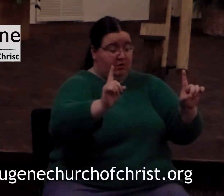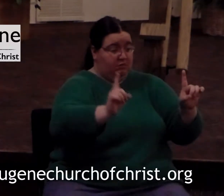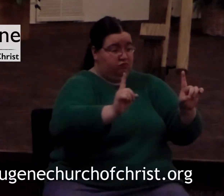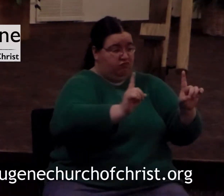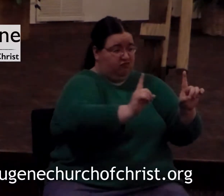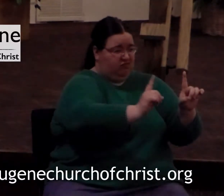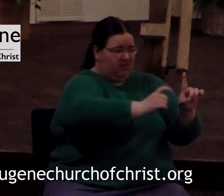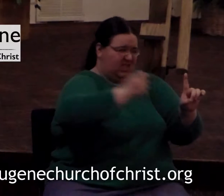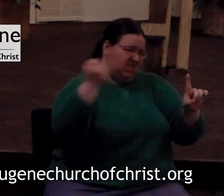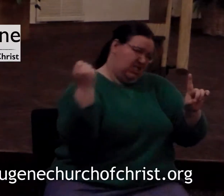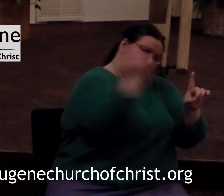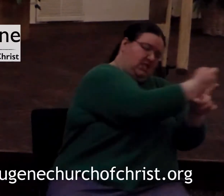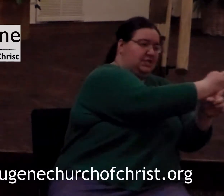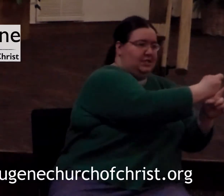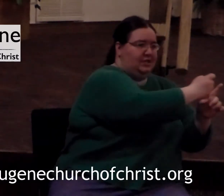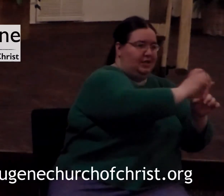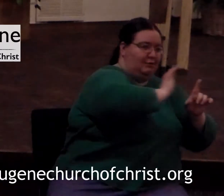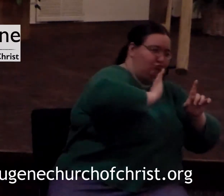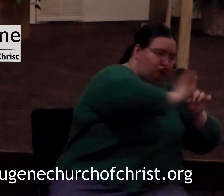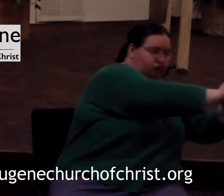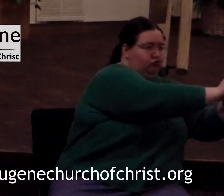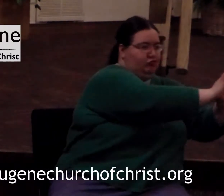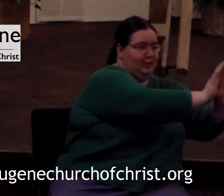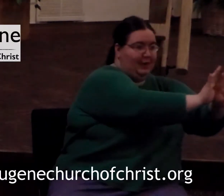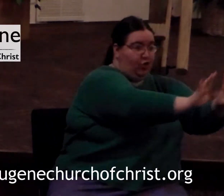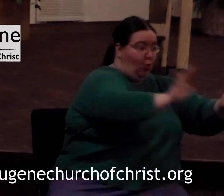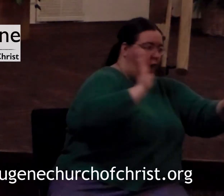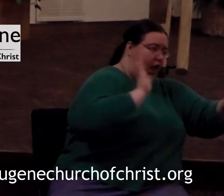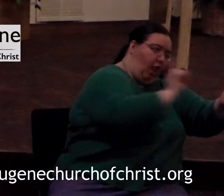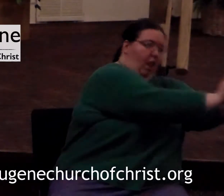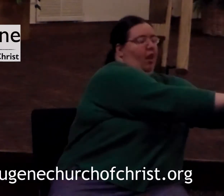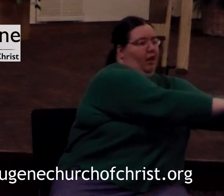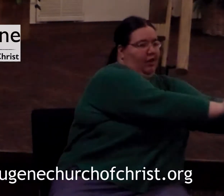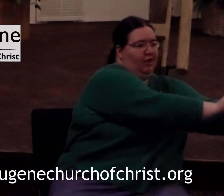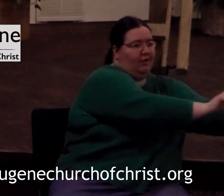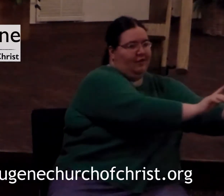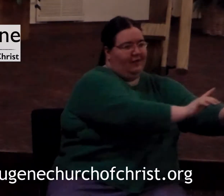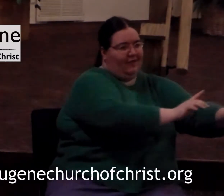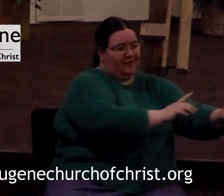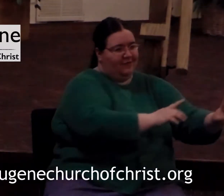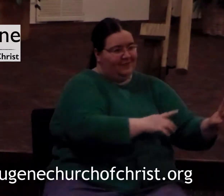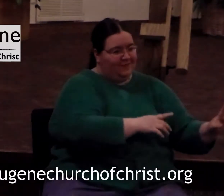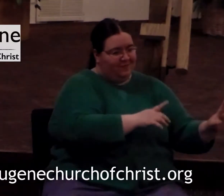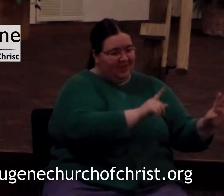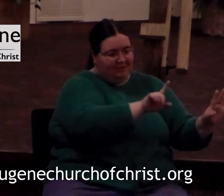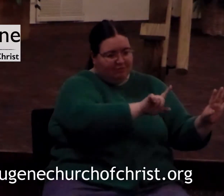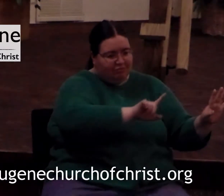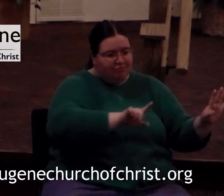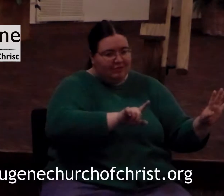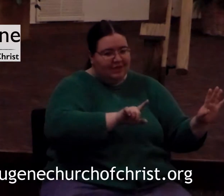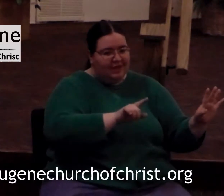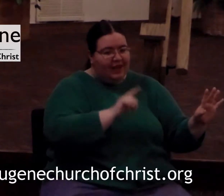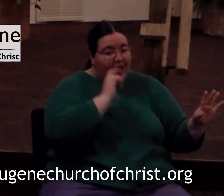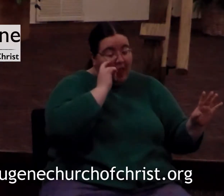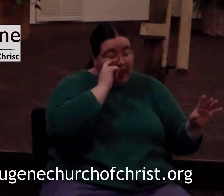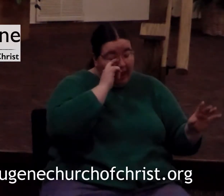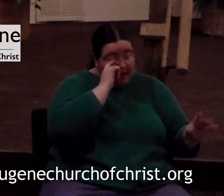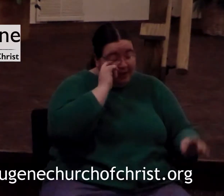him and just nailed him into the wall. And he said later, he looked up, didn't realize who was there, was trying to get to the